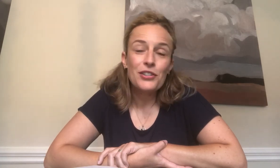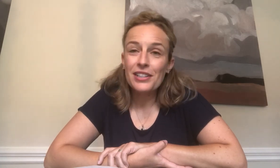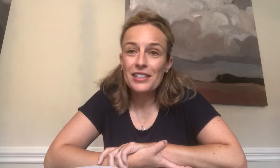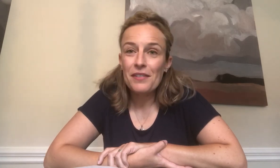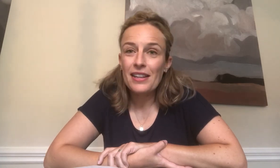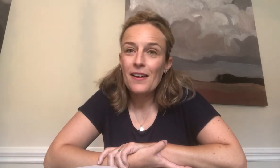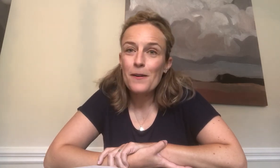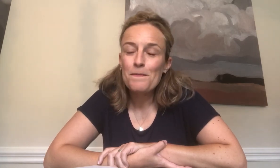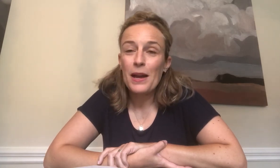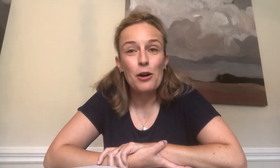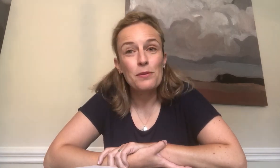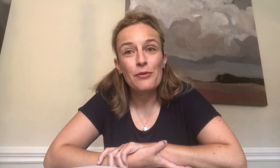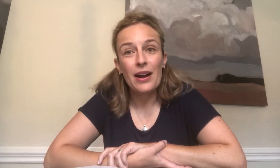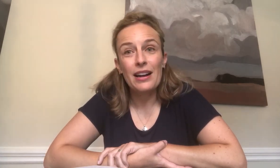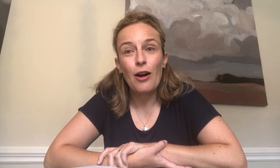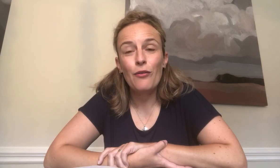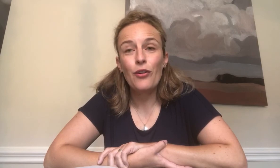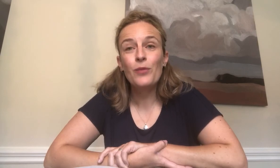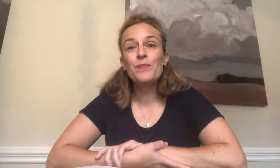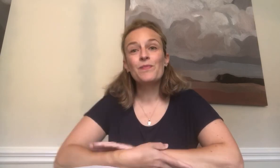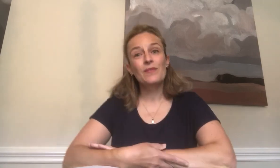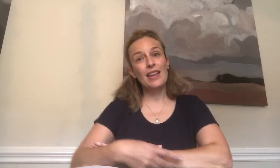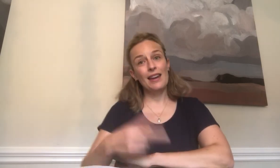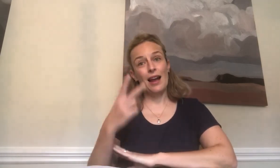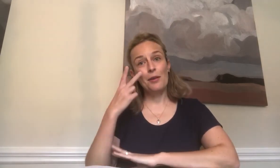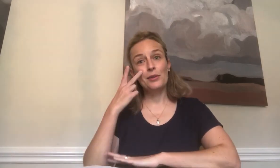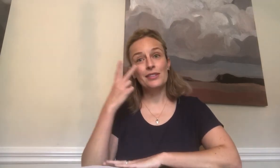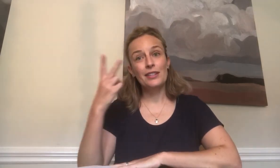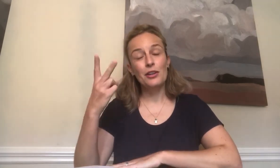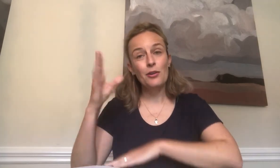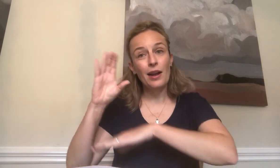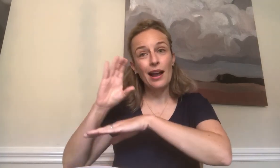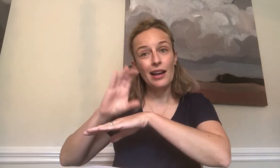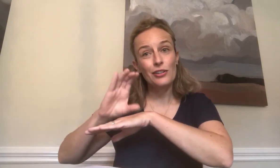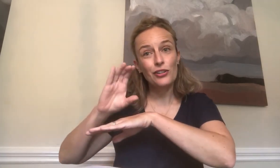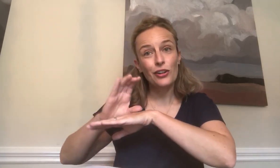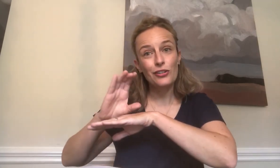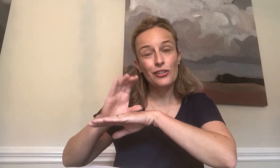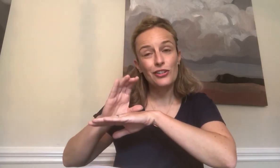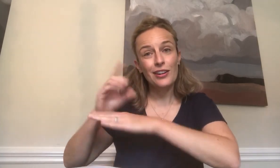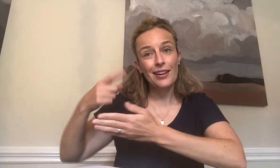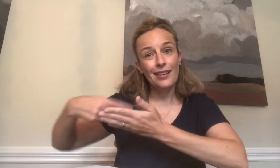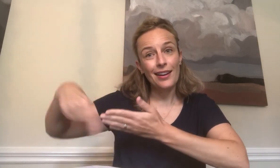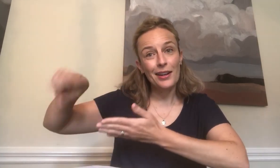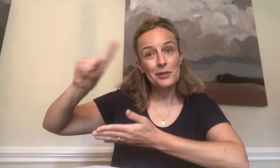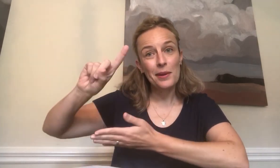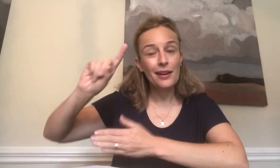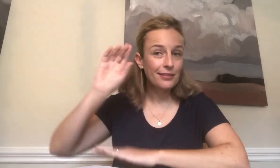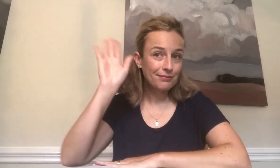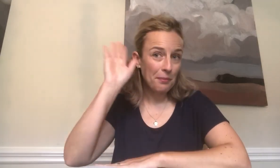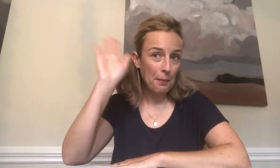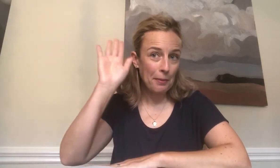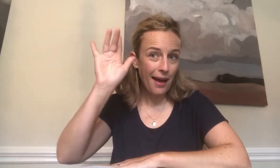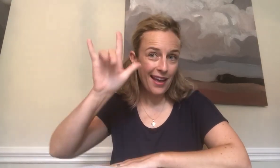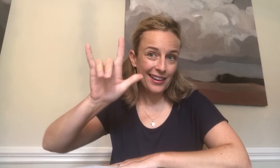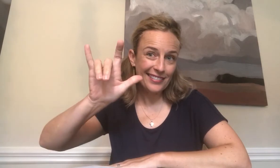this video. I hope you find it helpful, and I will see you at church next week. Bye-bye.